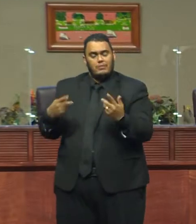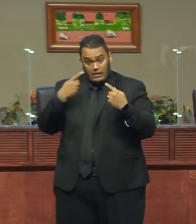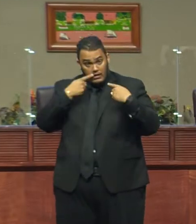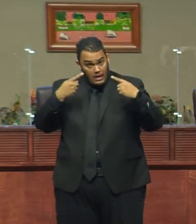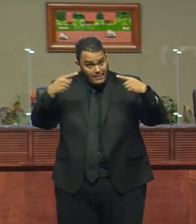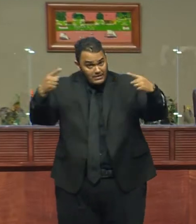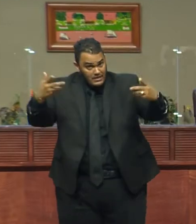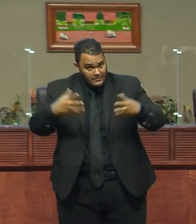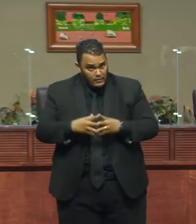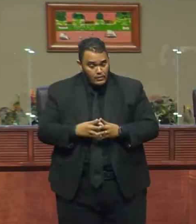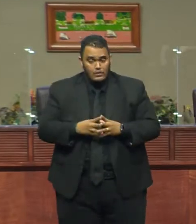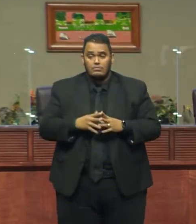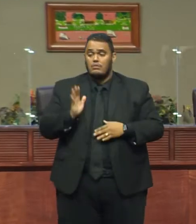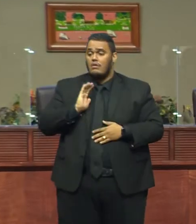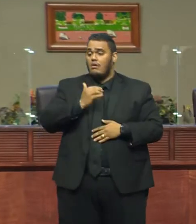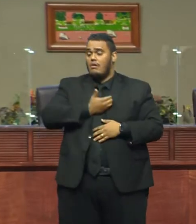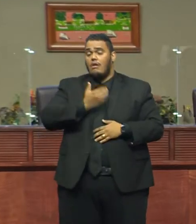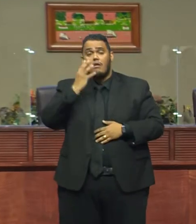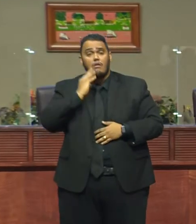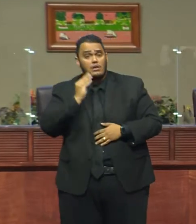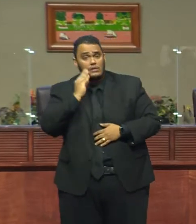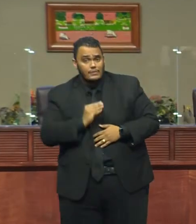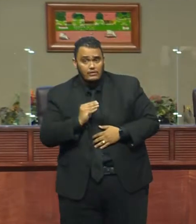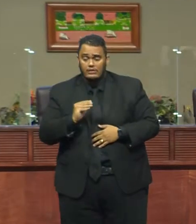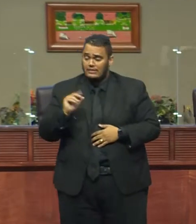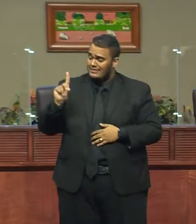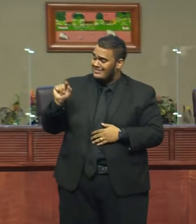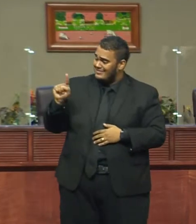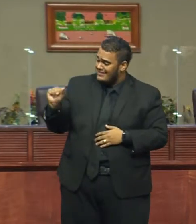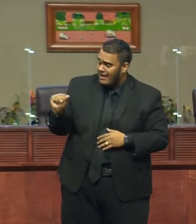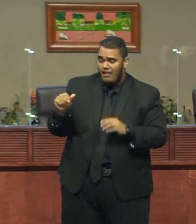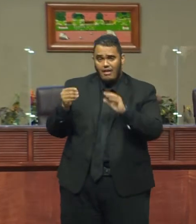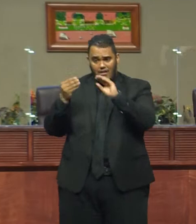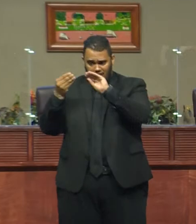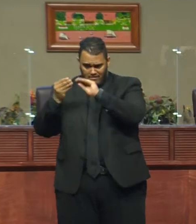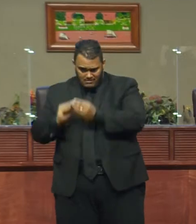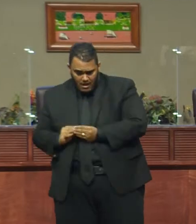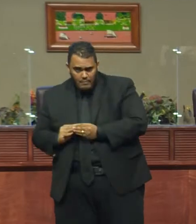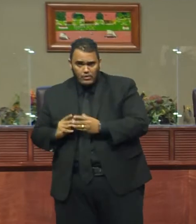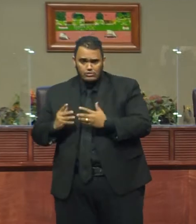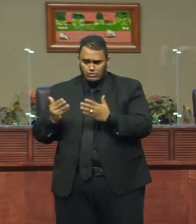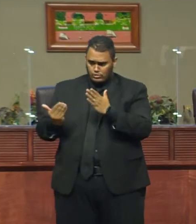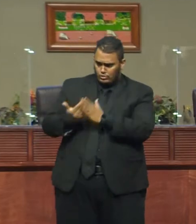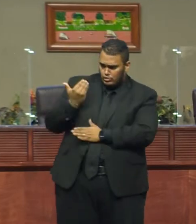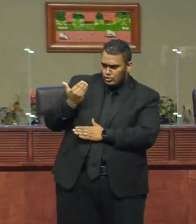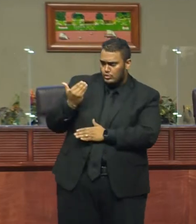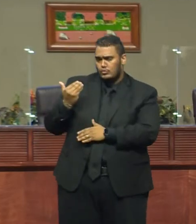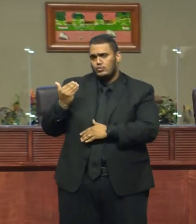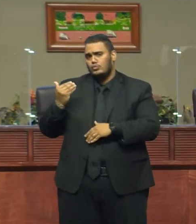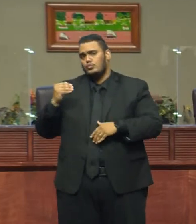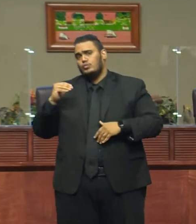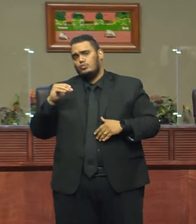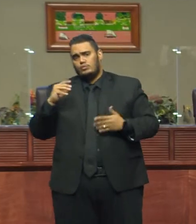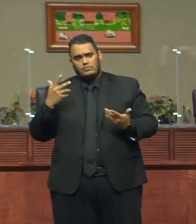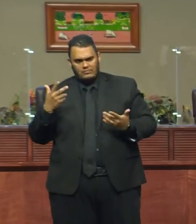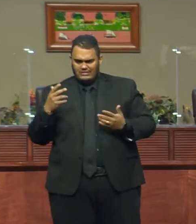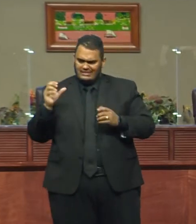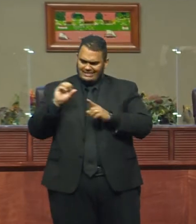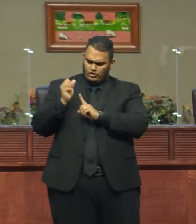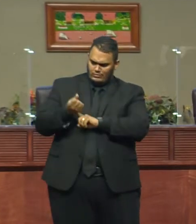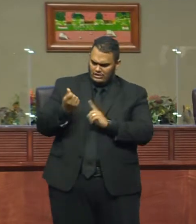experience with the data in terms of the numbers of new cases, we have fared better than many